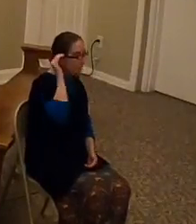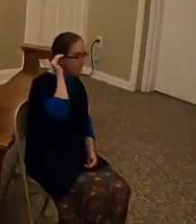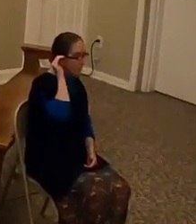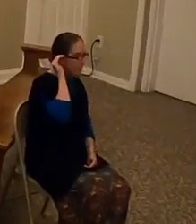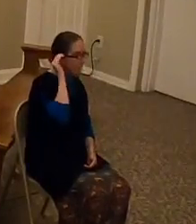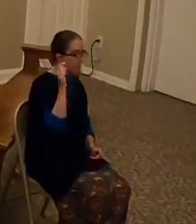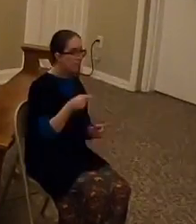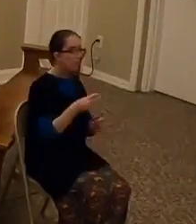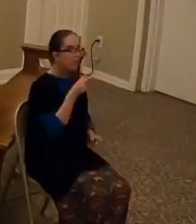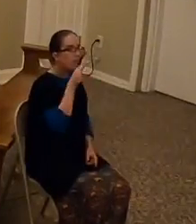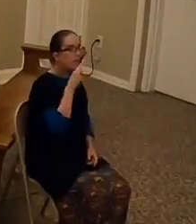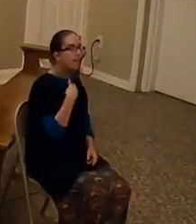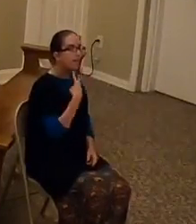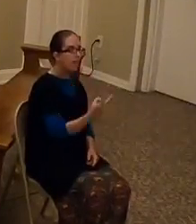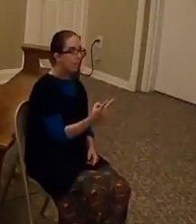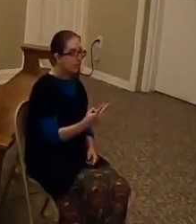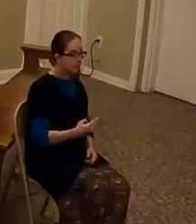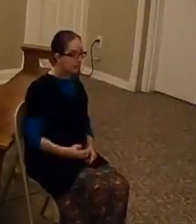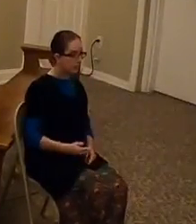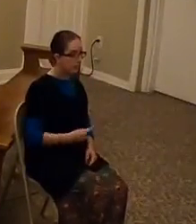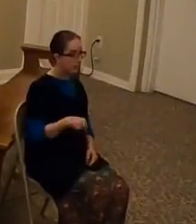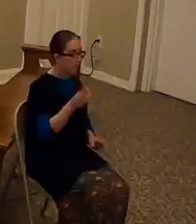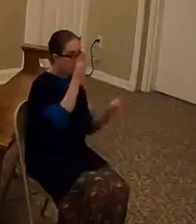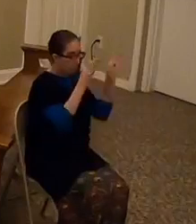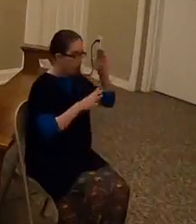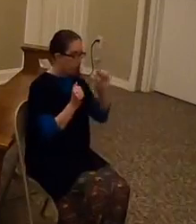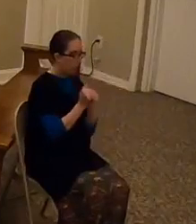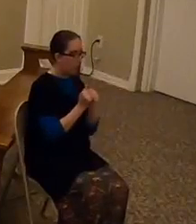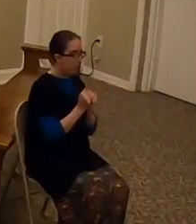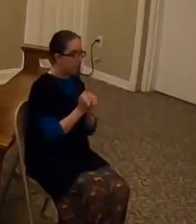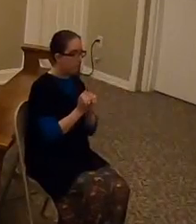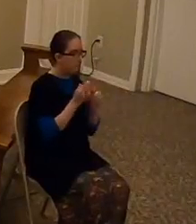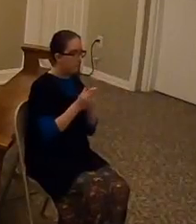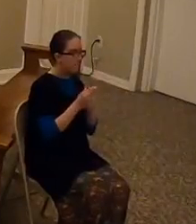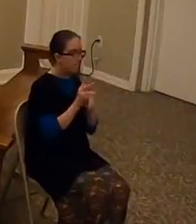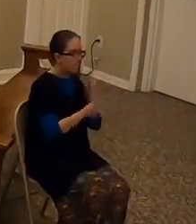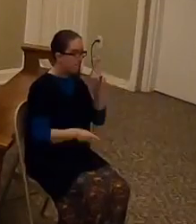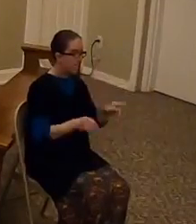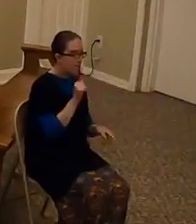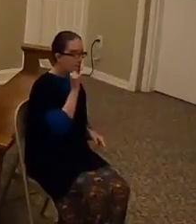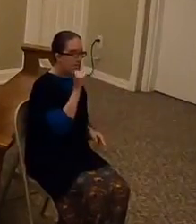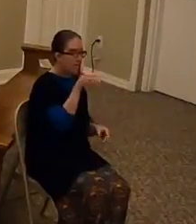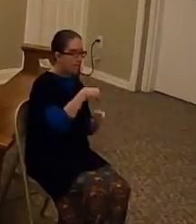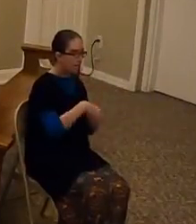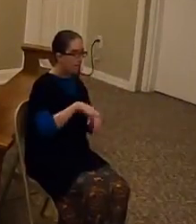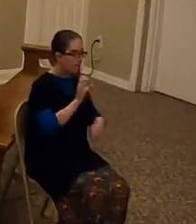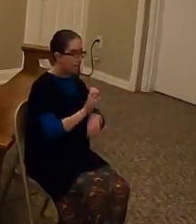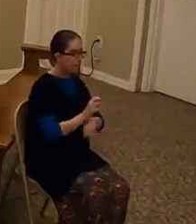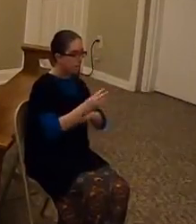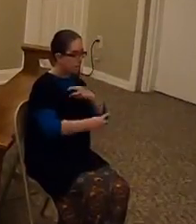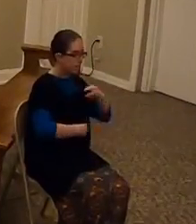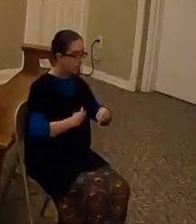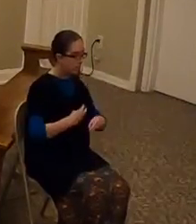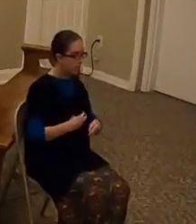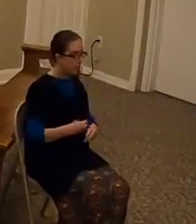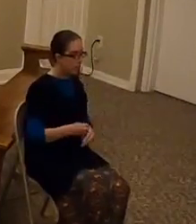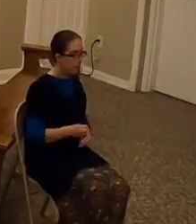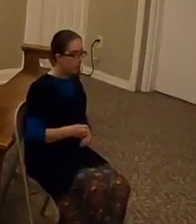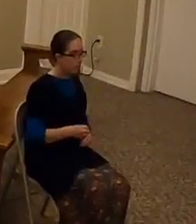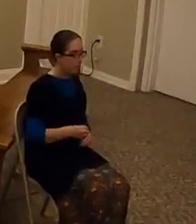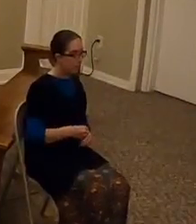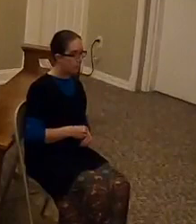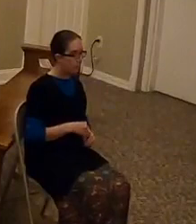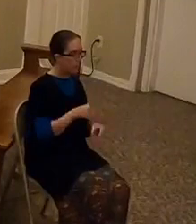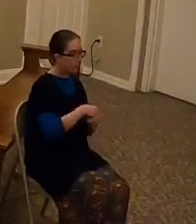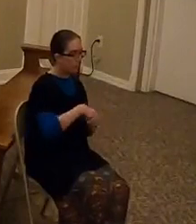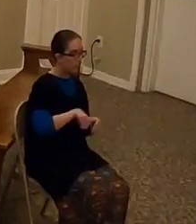Listening to His voice. The problem with most people nowadays in the church world, I'm not talking about our children, I'm talking